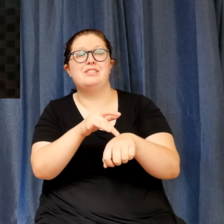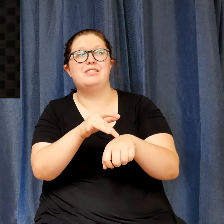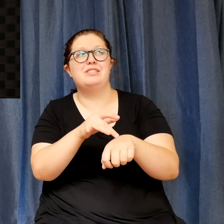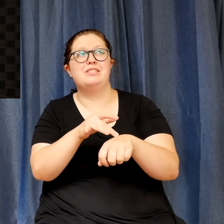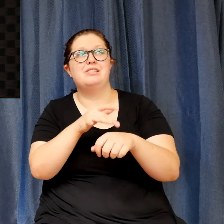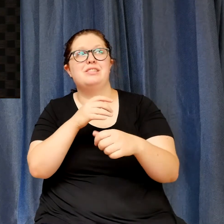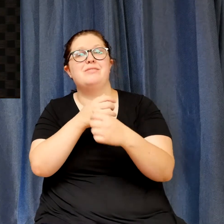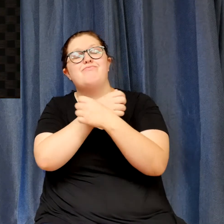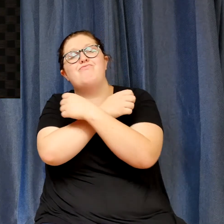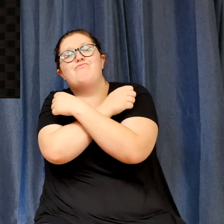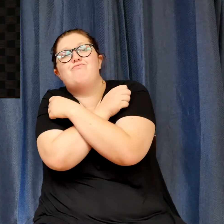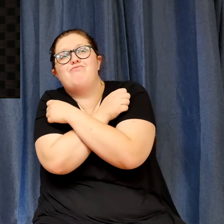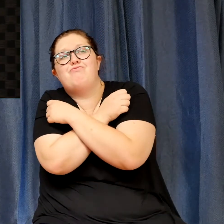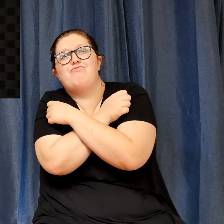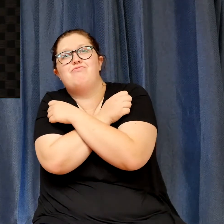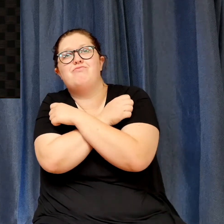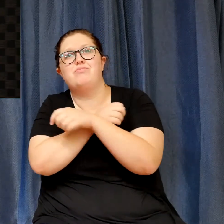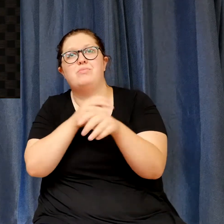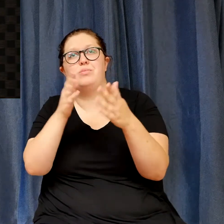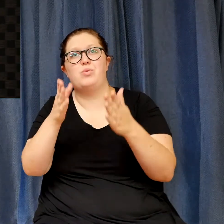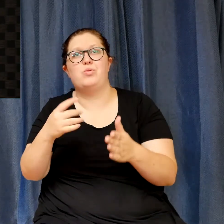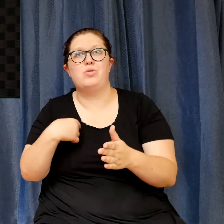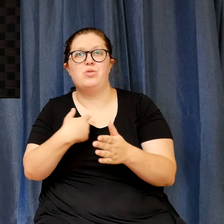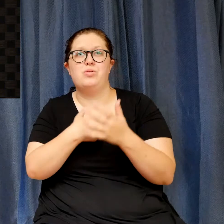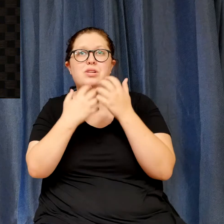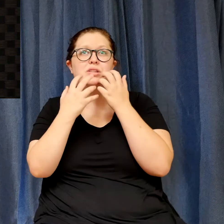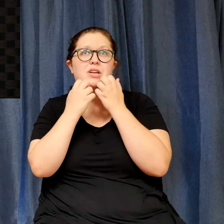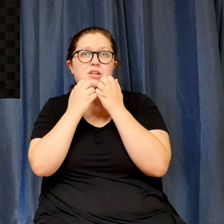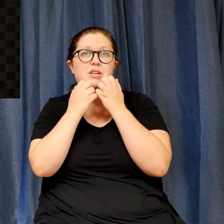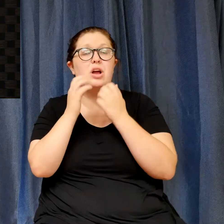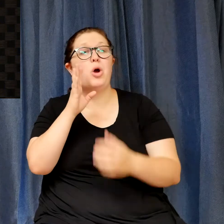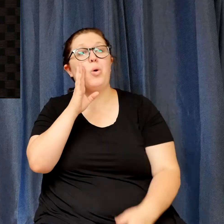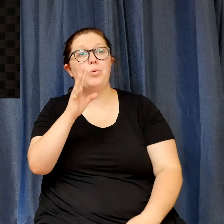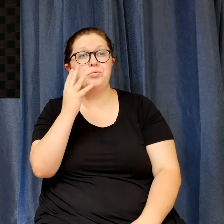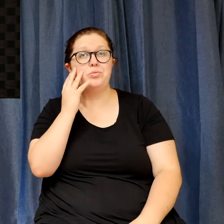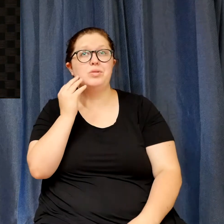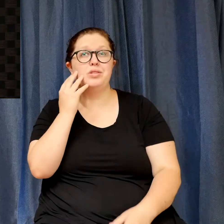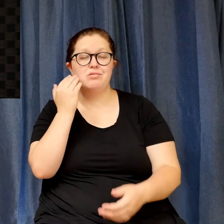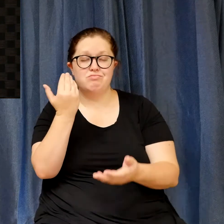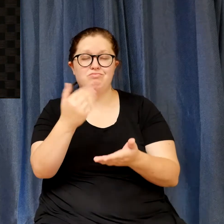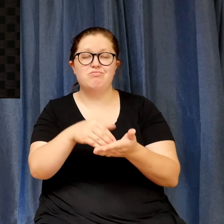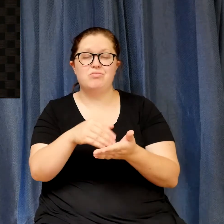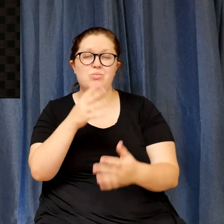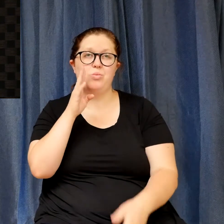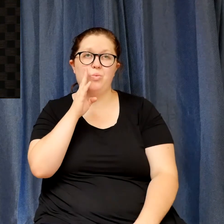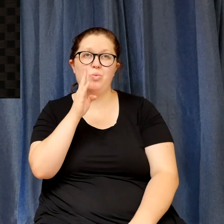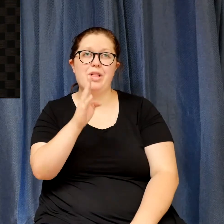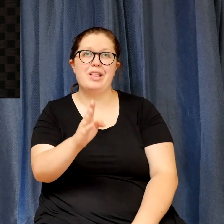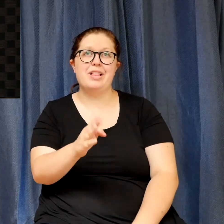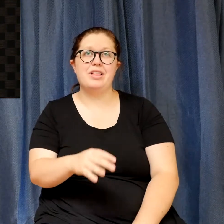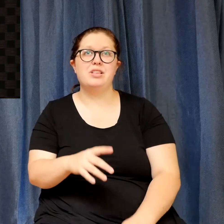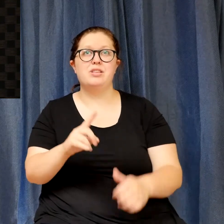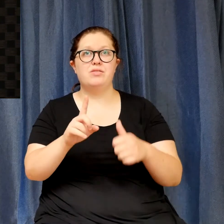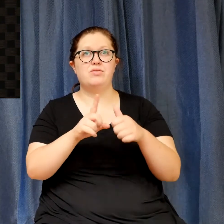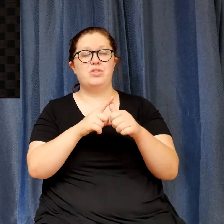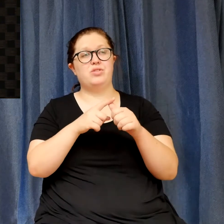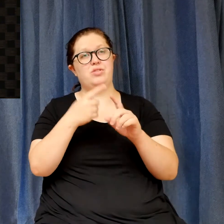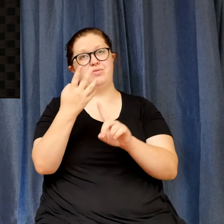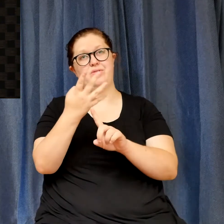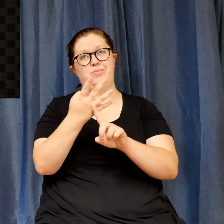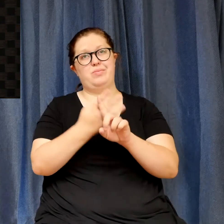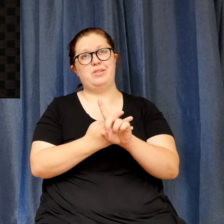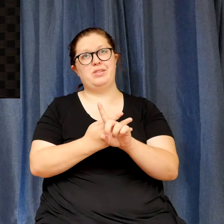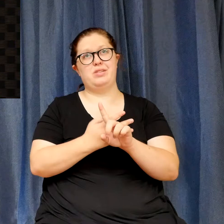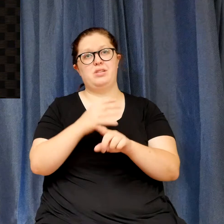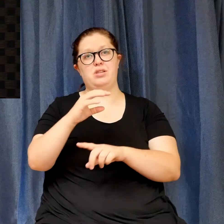the hug of a loved one and that sort of thing. And that will all be back. But you know, during those first 4 months